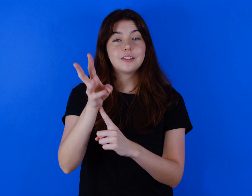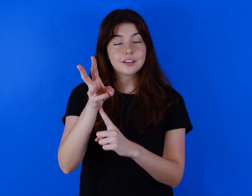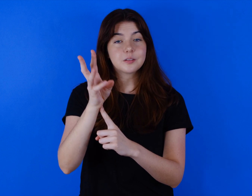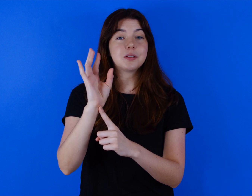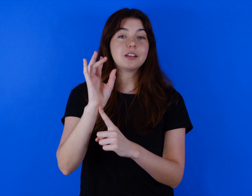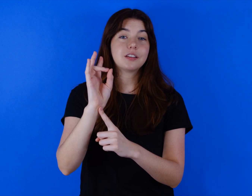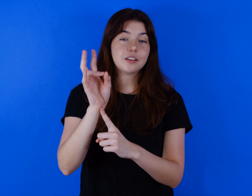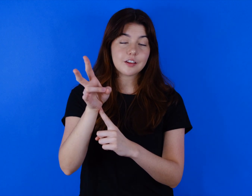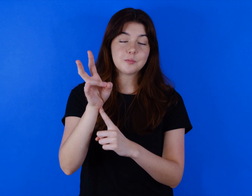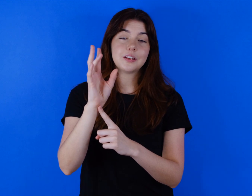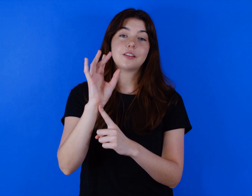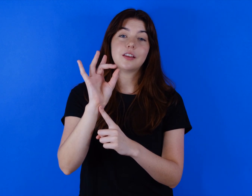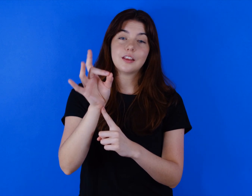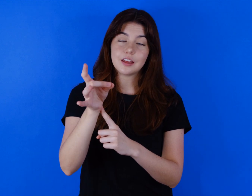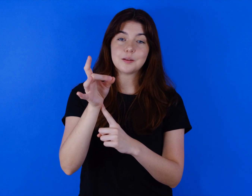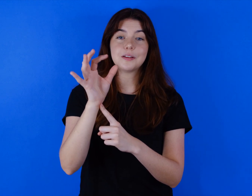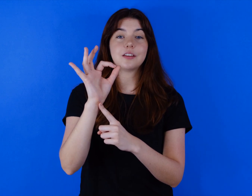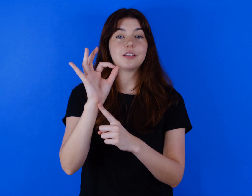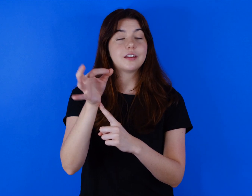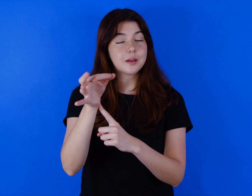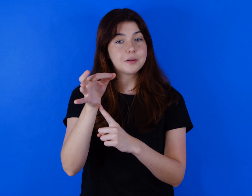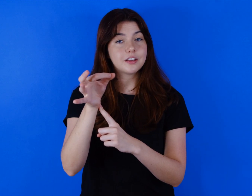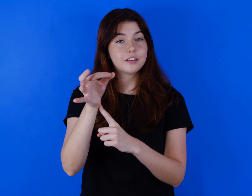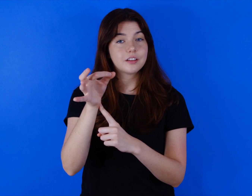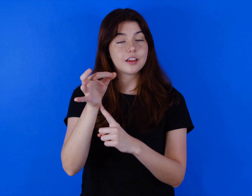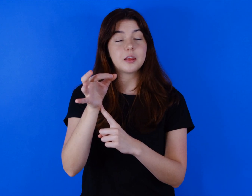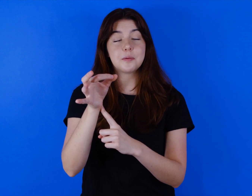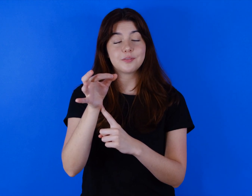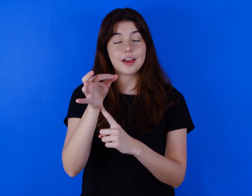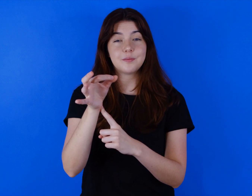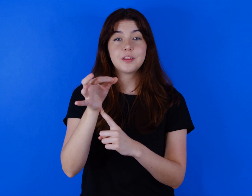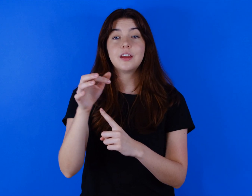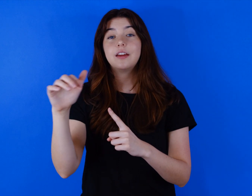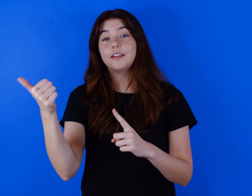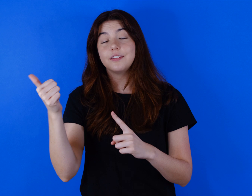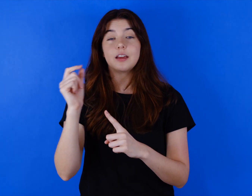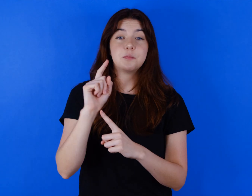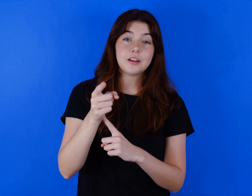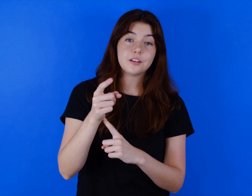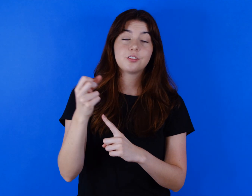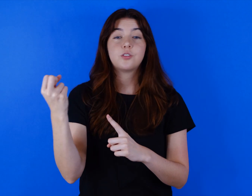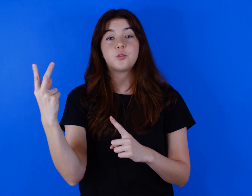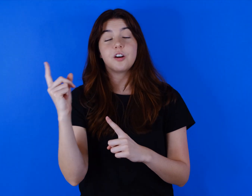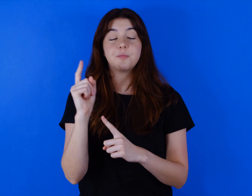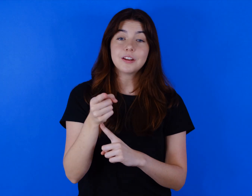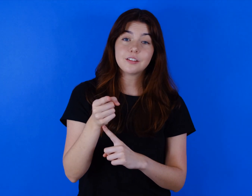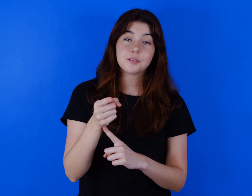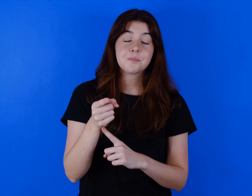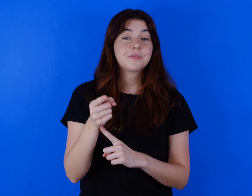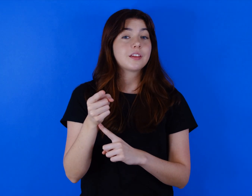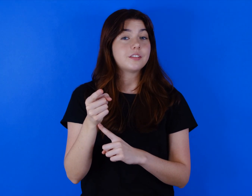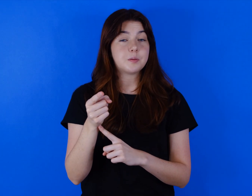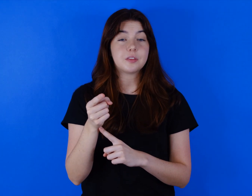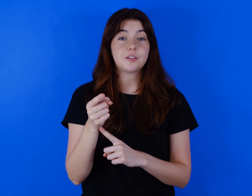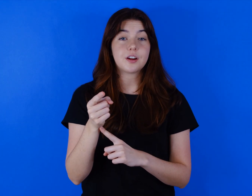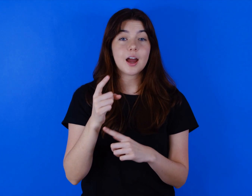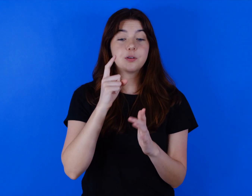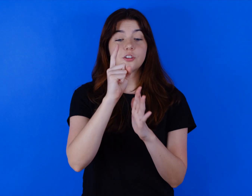6 minutes, 7 minutes, 8 minutes, 9 minutes, and then above that, 10 minutes, 12 minutes. Same thing for hours,